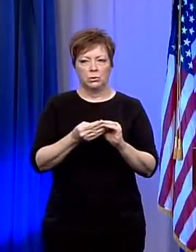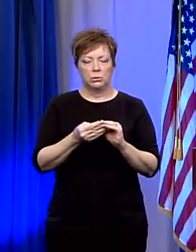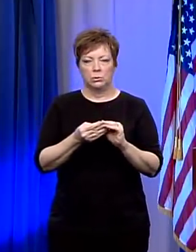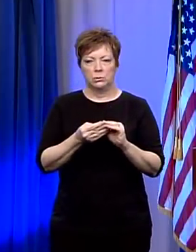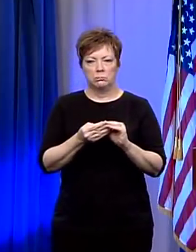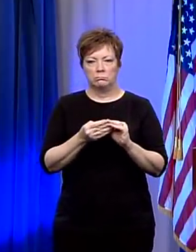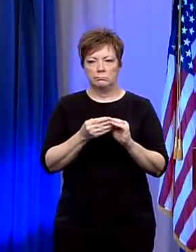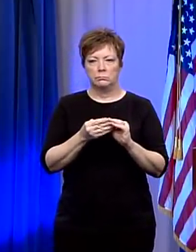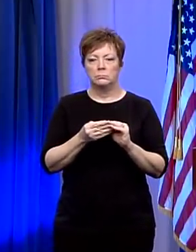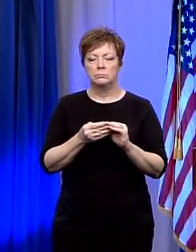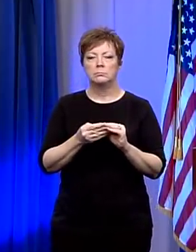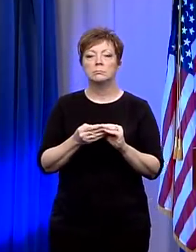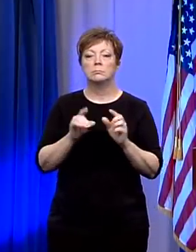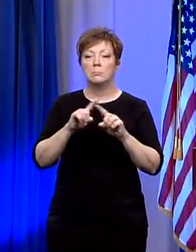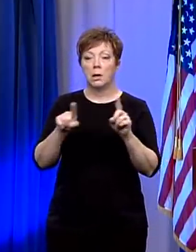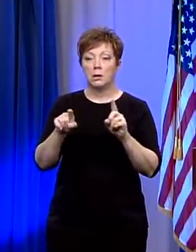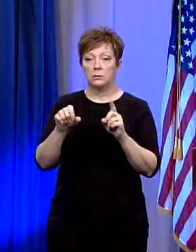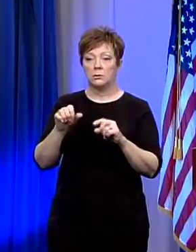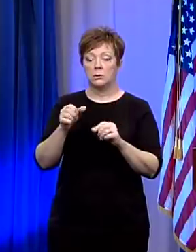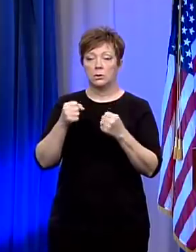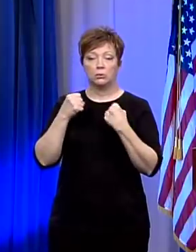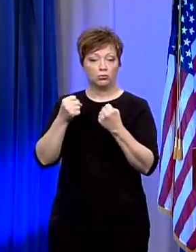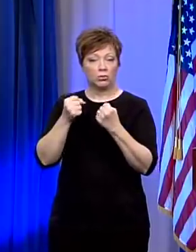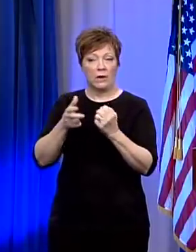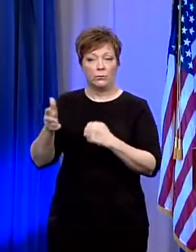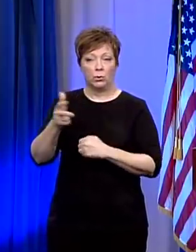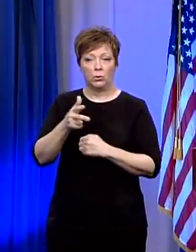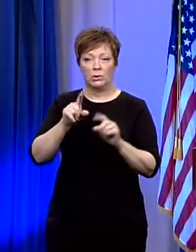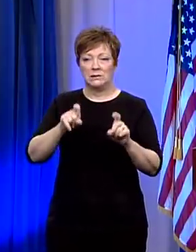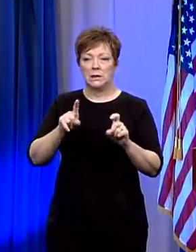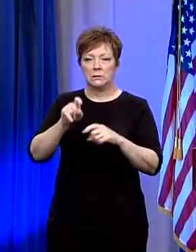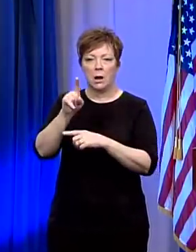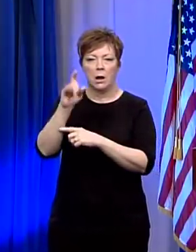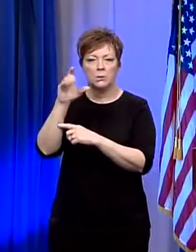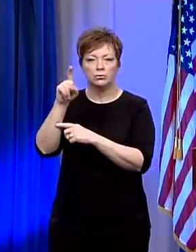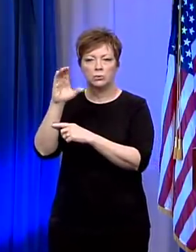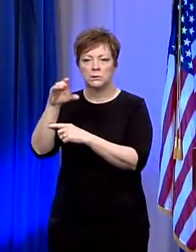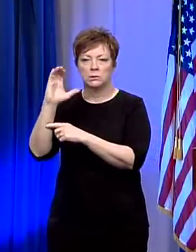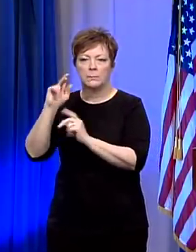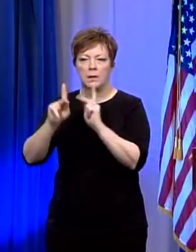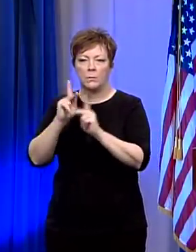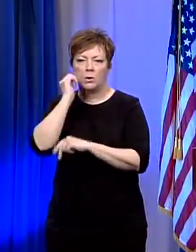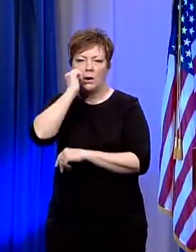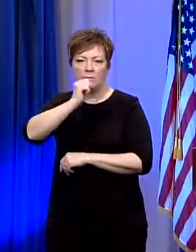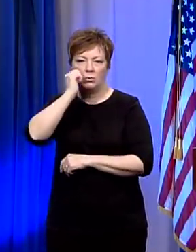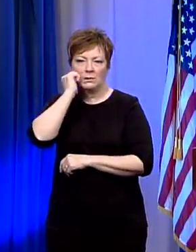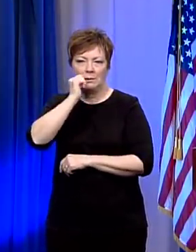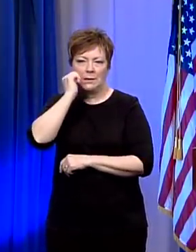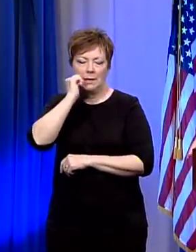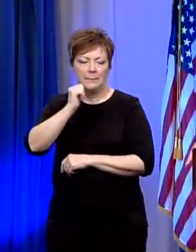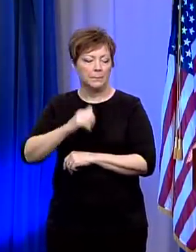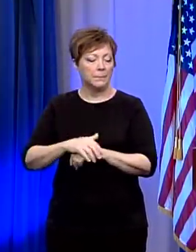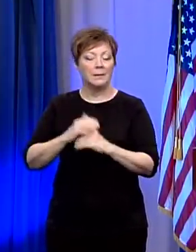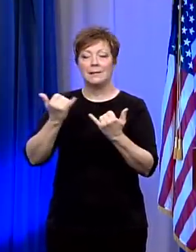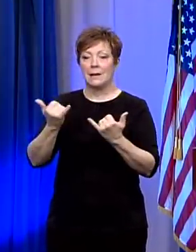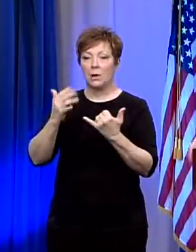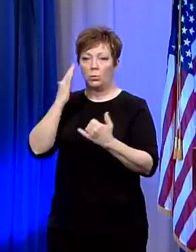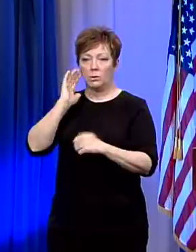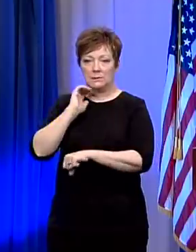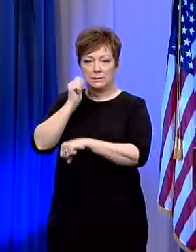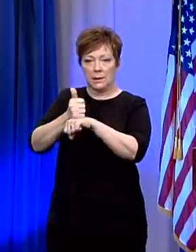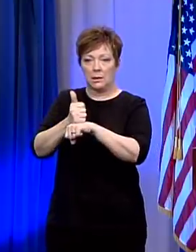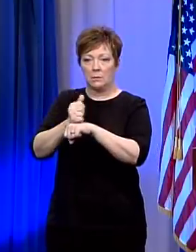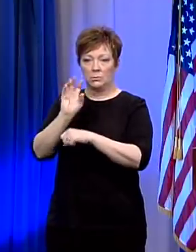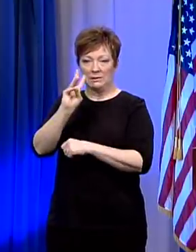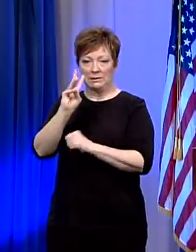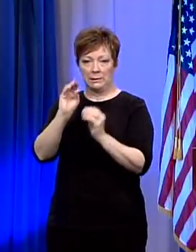what our state lab is doing, but the drive-through sites are testing hundreds and hundreds of people a day. We're now standing up these additional screening sites in these